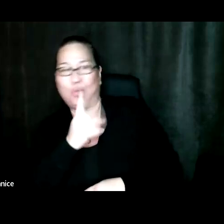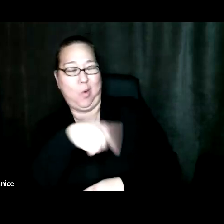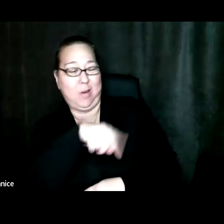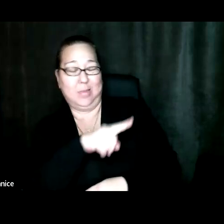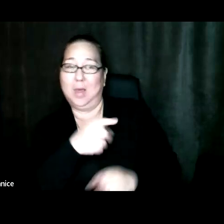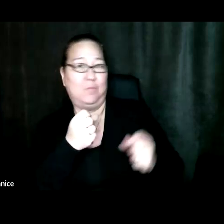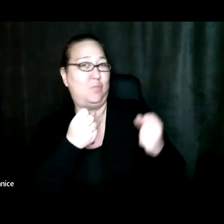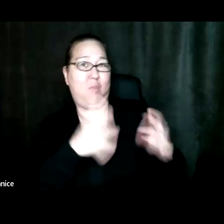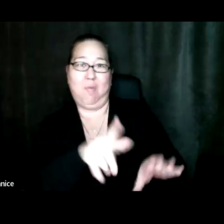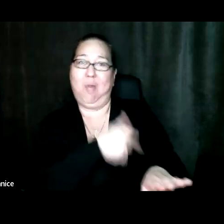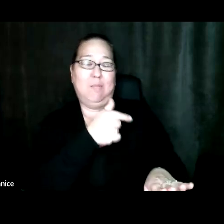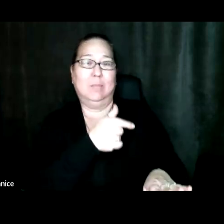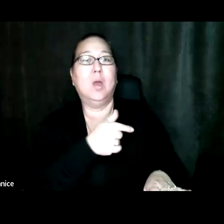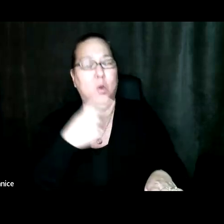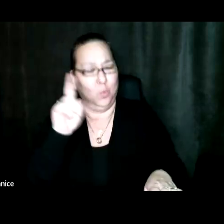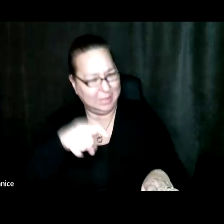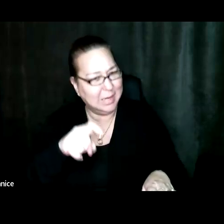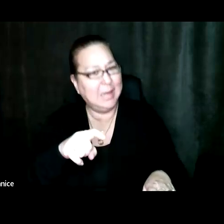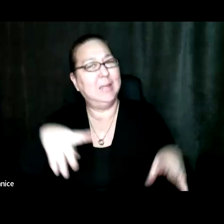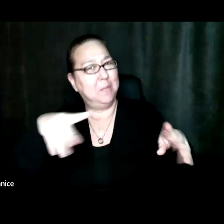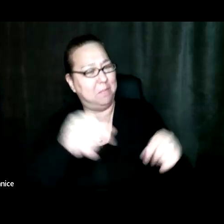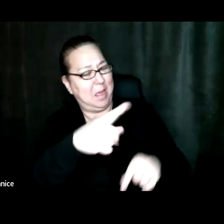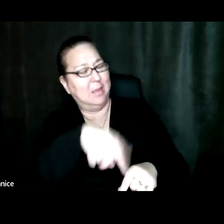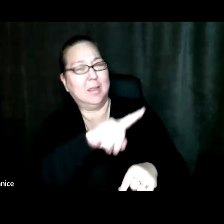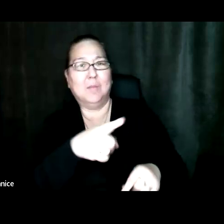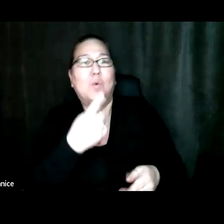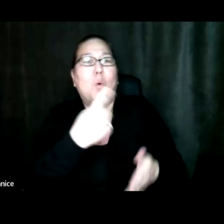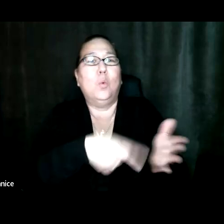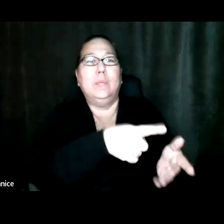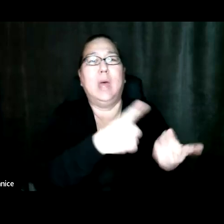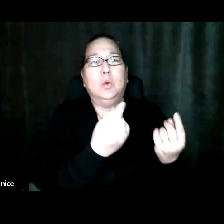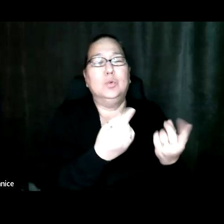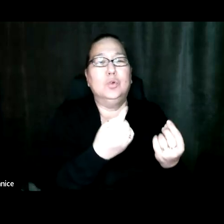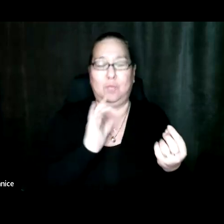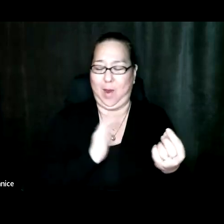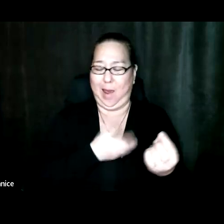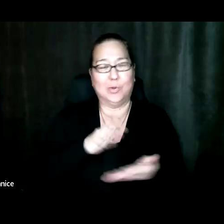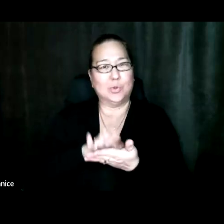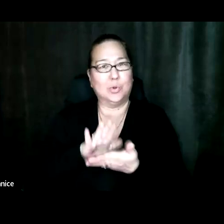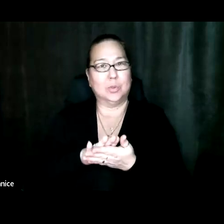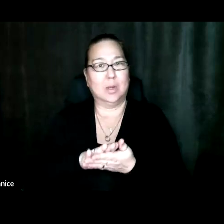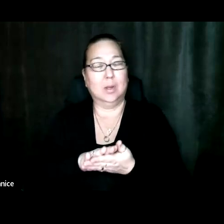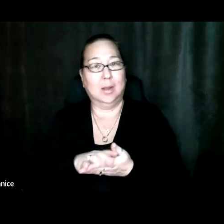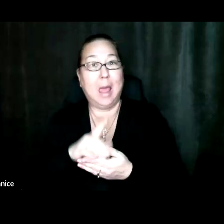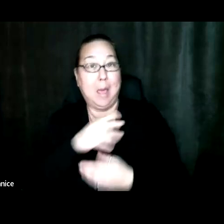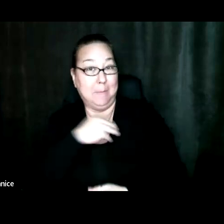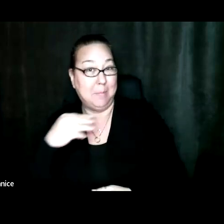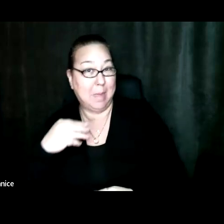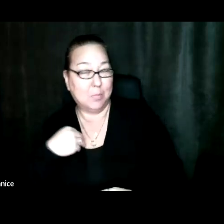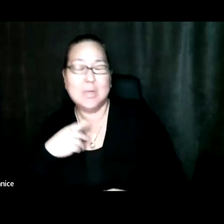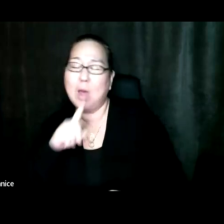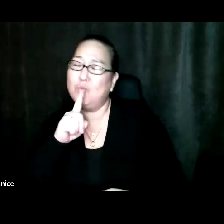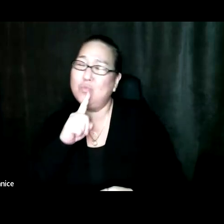and values our paraprofessionals for the contributions they make to our schools. Members of the Boston School Committee, I urge you to meet the